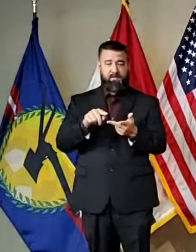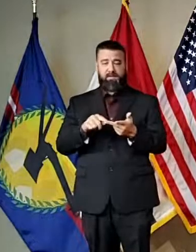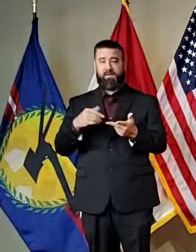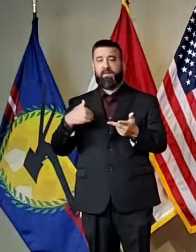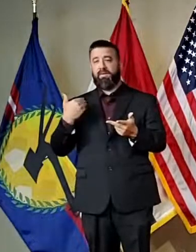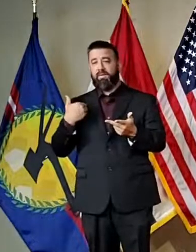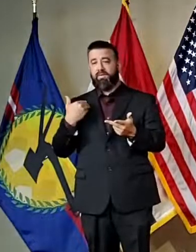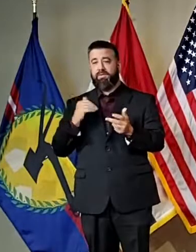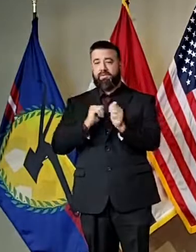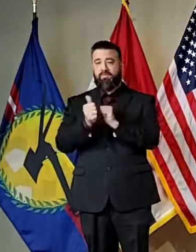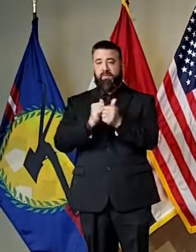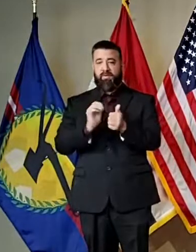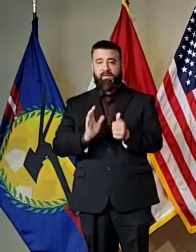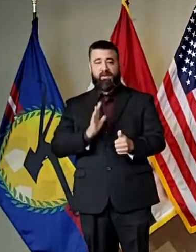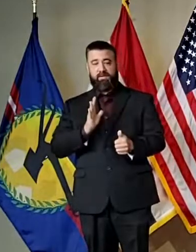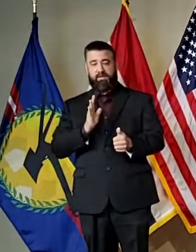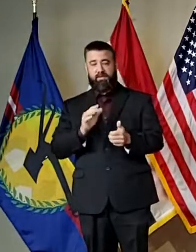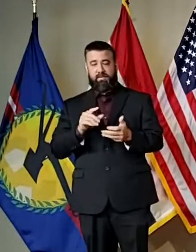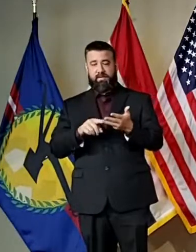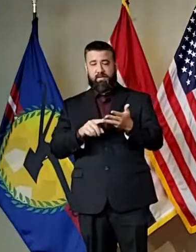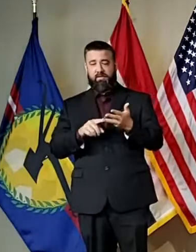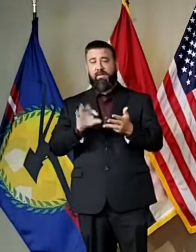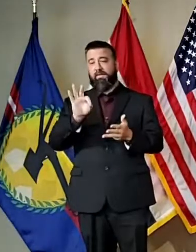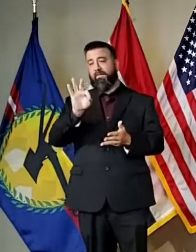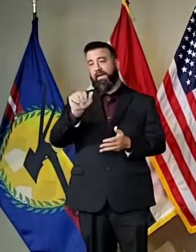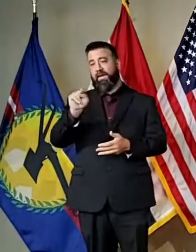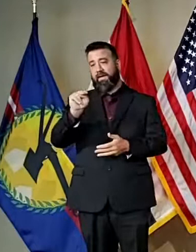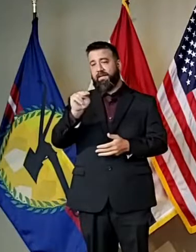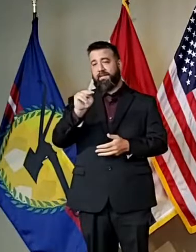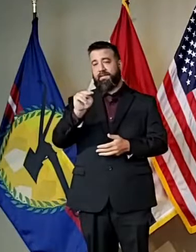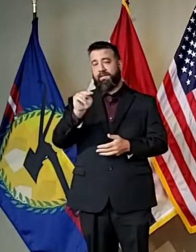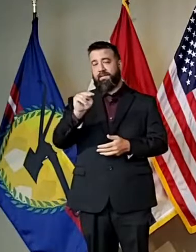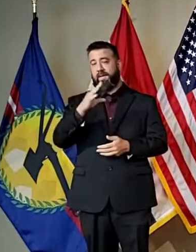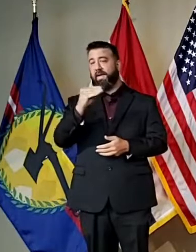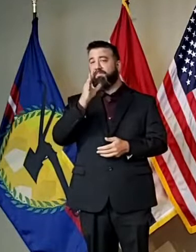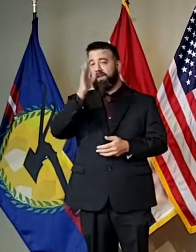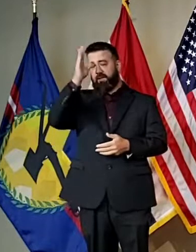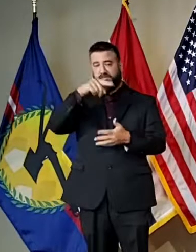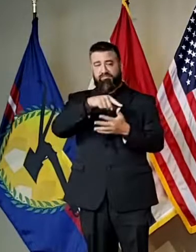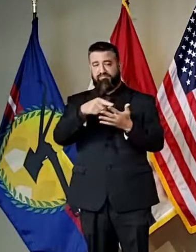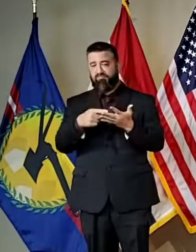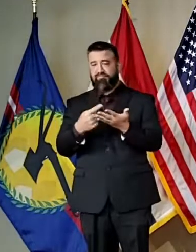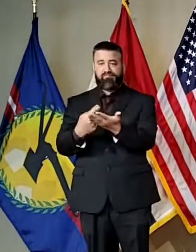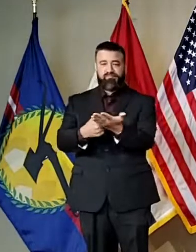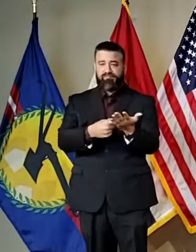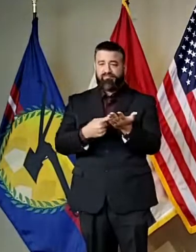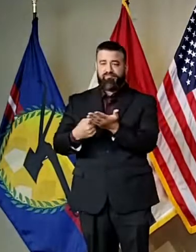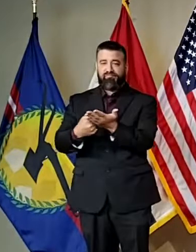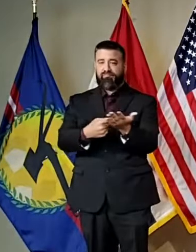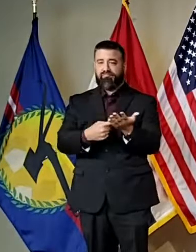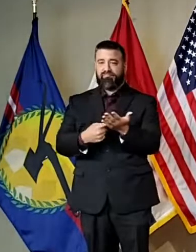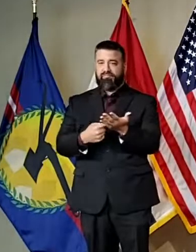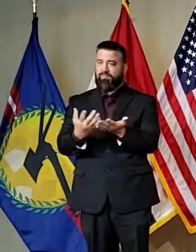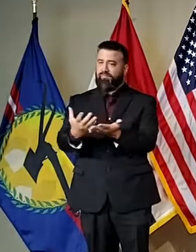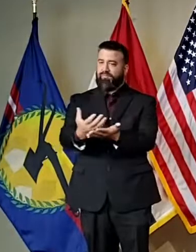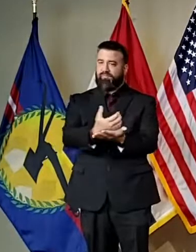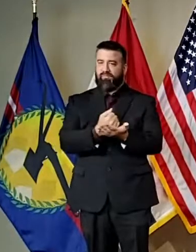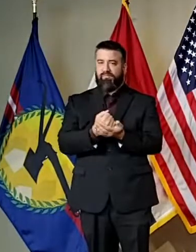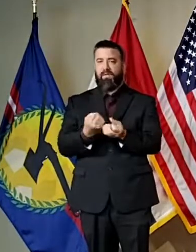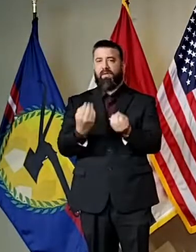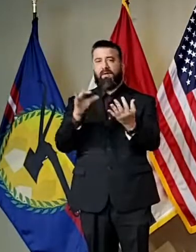sport officials, sports enthusiasts, and parents. We're getting lots of feedback from